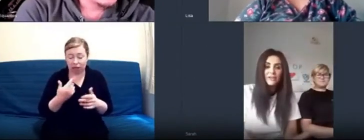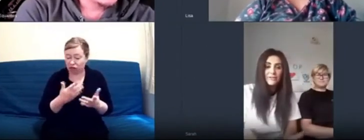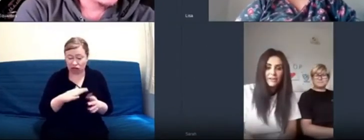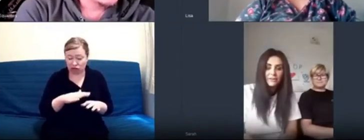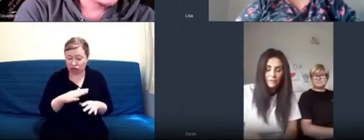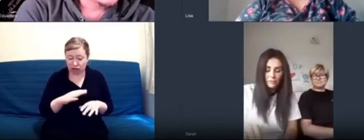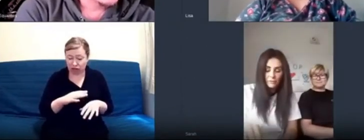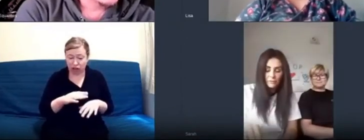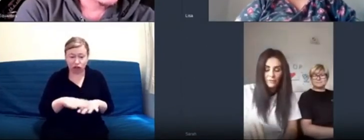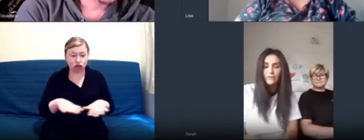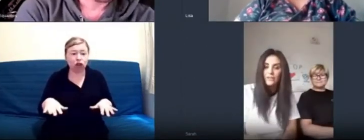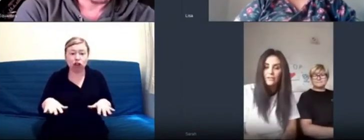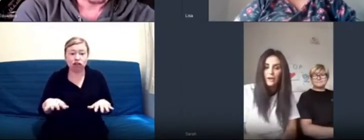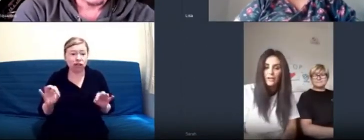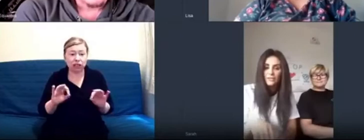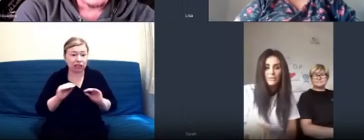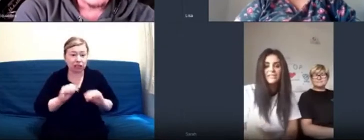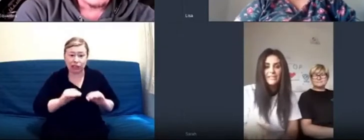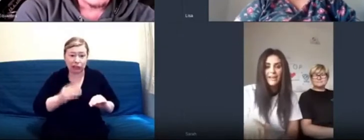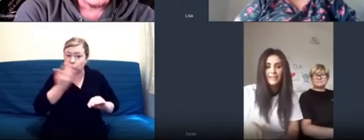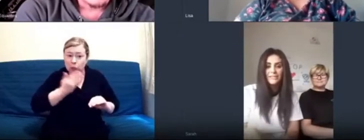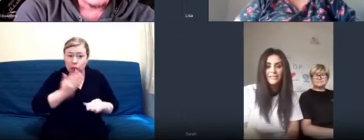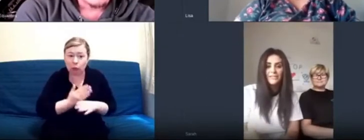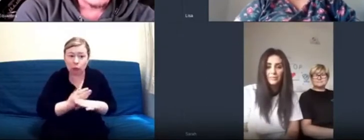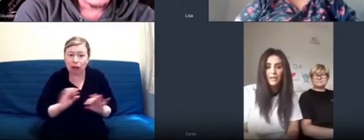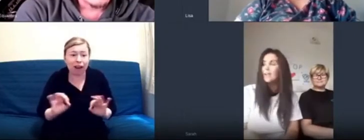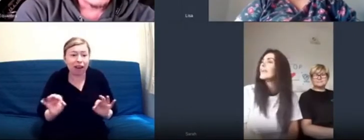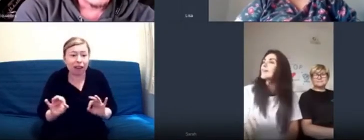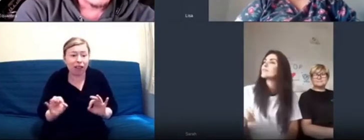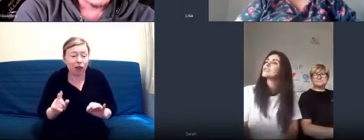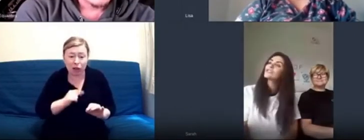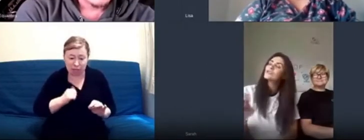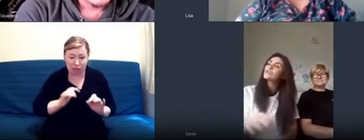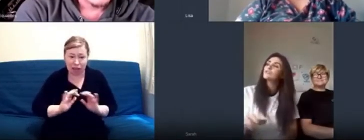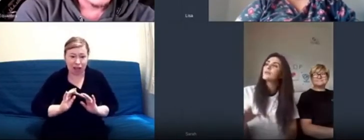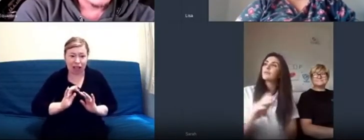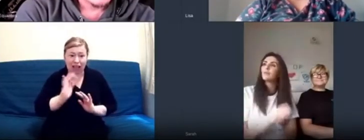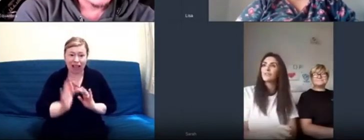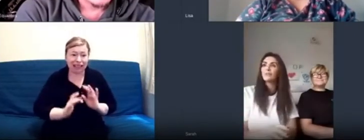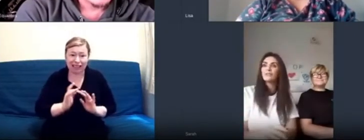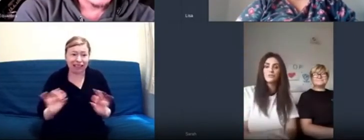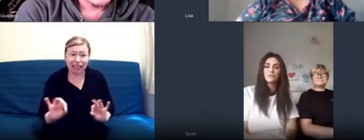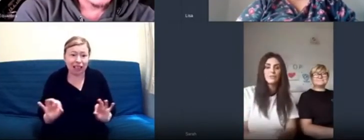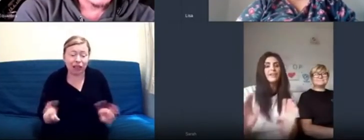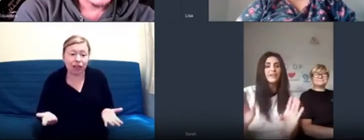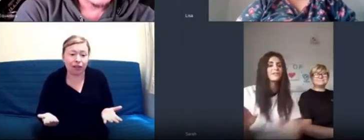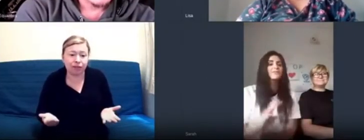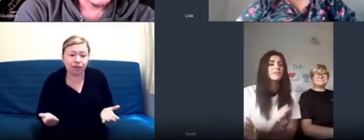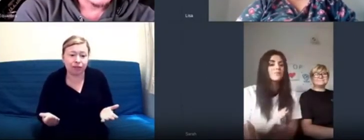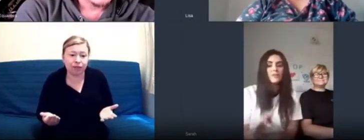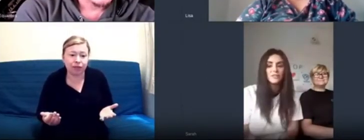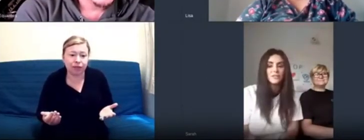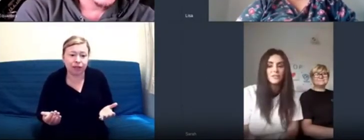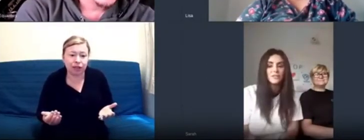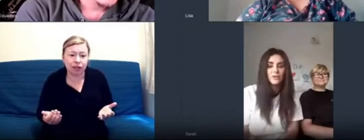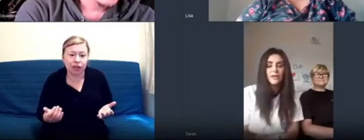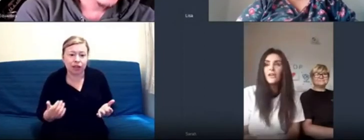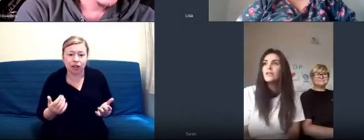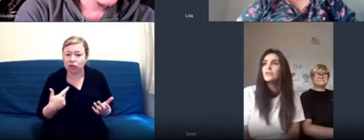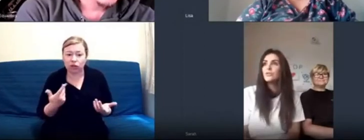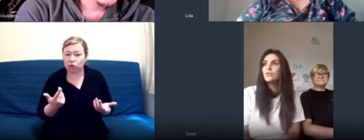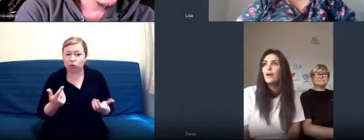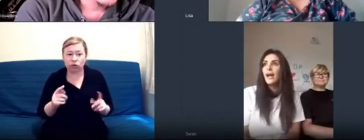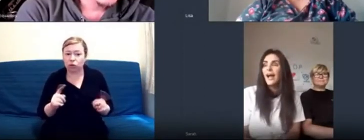no internet where I live. Moved in on the 5th of March, and BT can't get a supply, and that was just closed maybe about 3 weeks ago, where they held their hands up and says, no, we can't